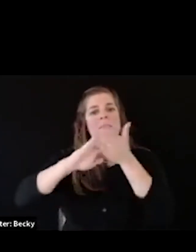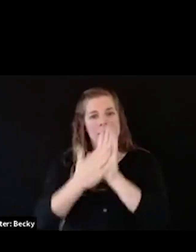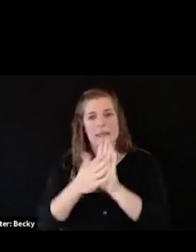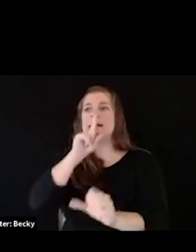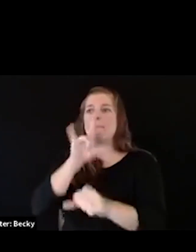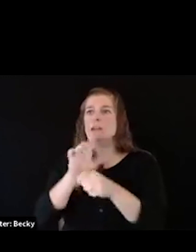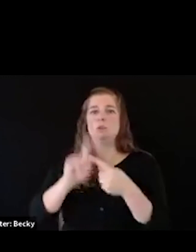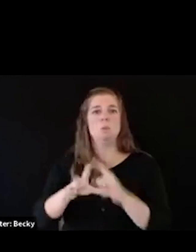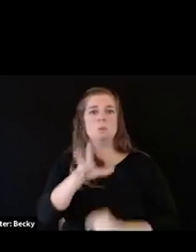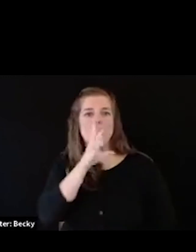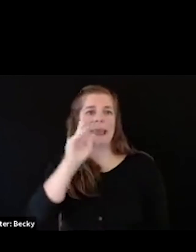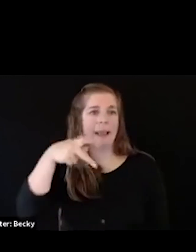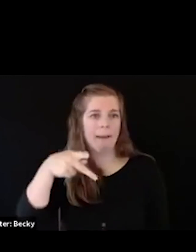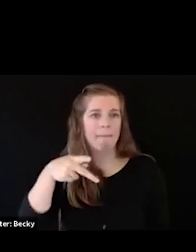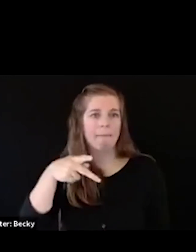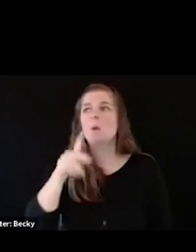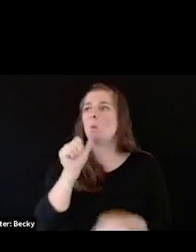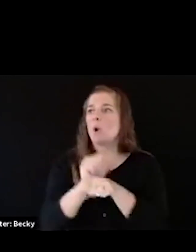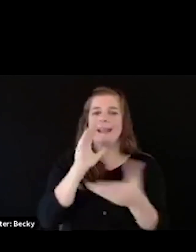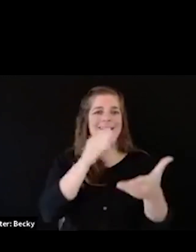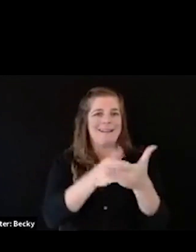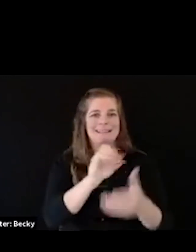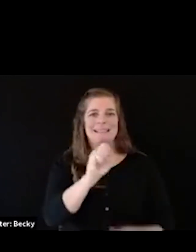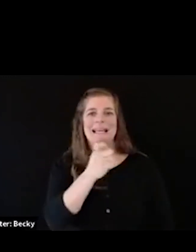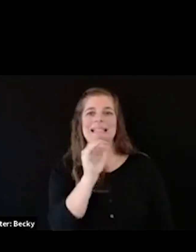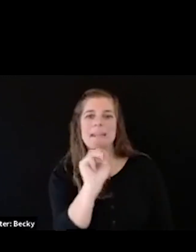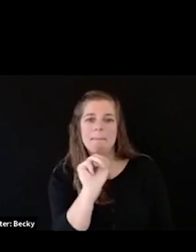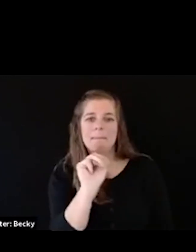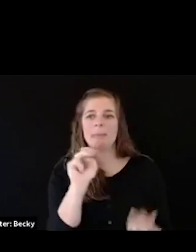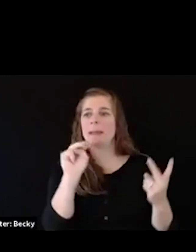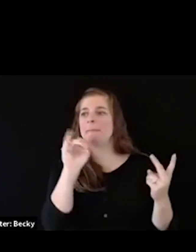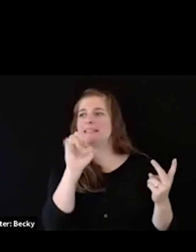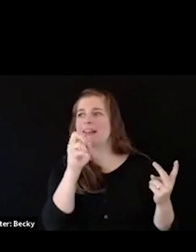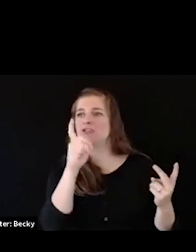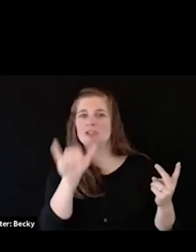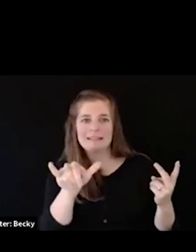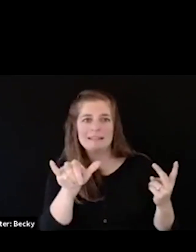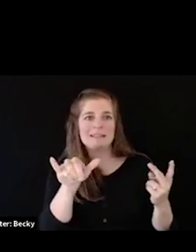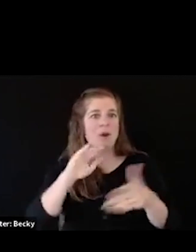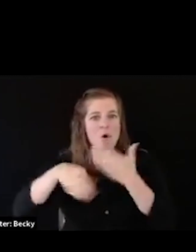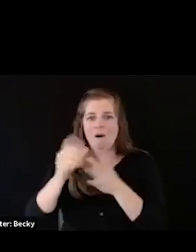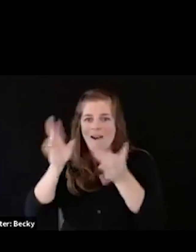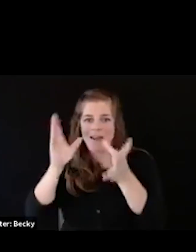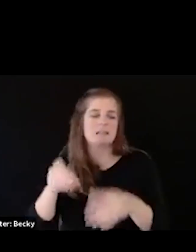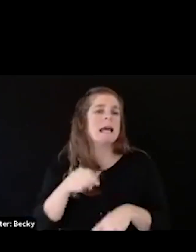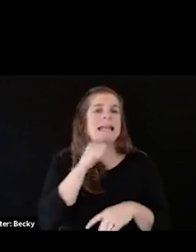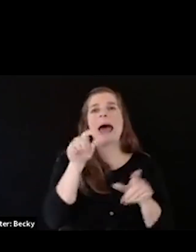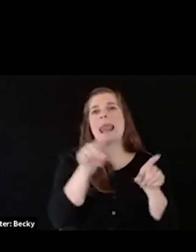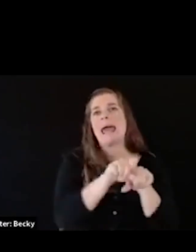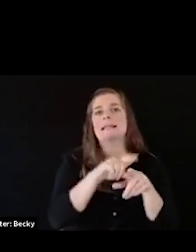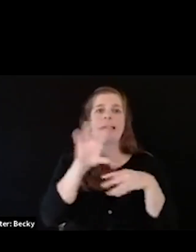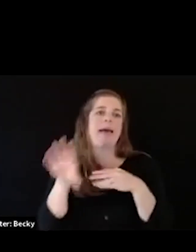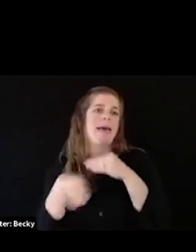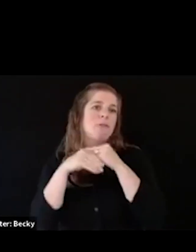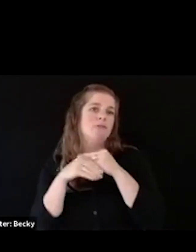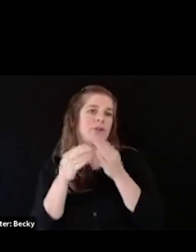speaking out and working against sexism, misogyny in all its forms, and sexual violence. Not as an add-on, not as a special case, but